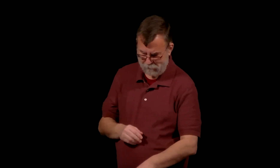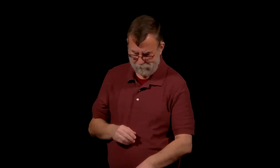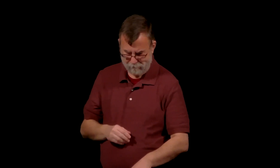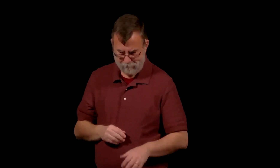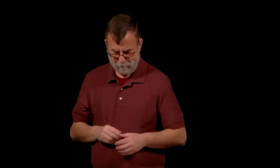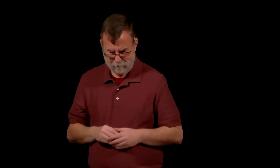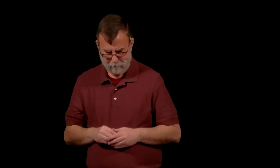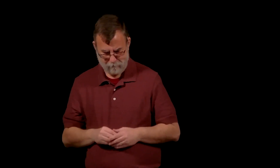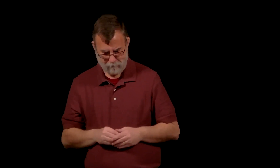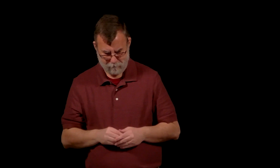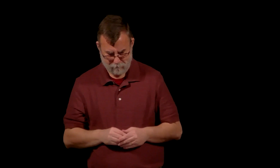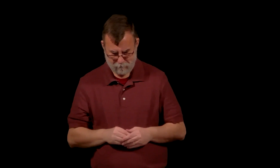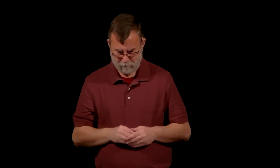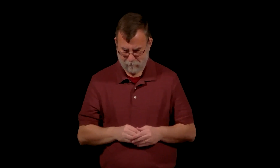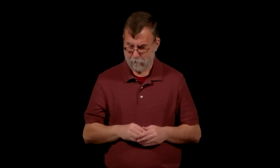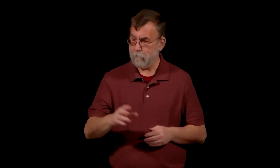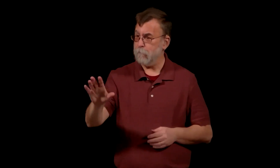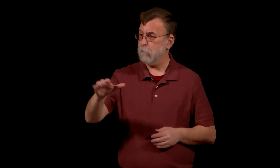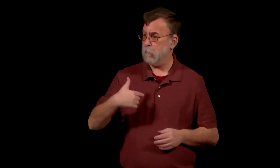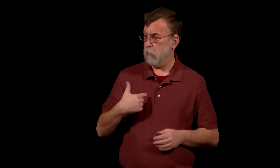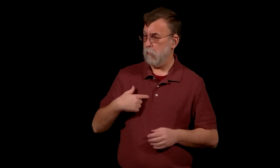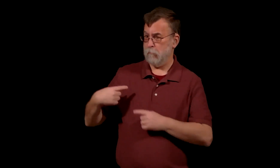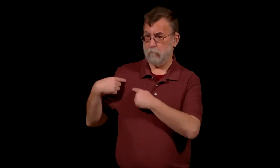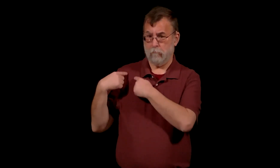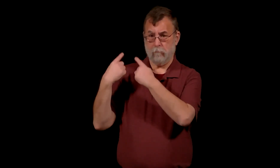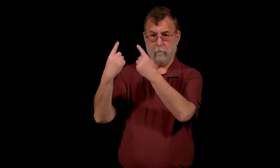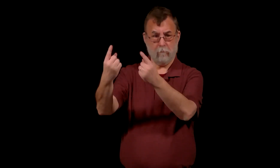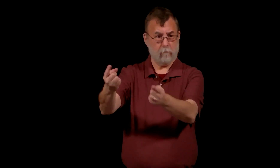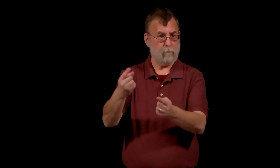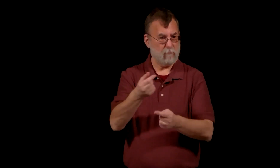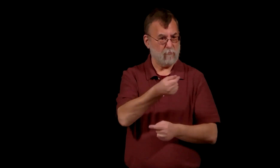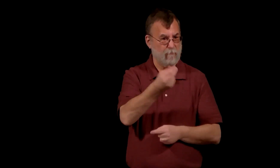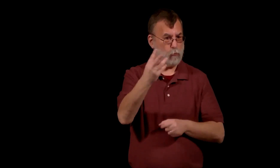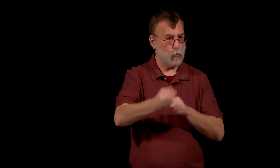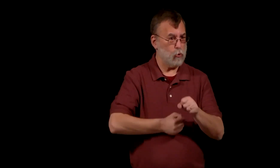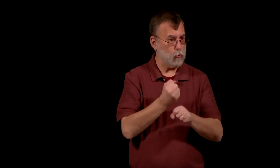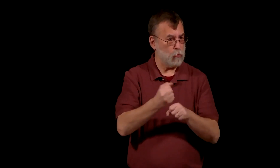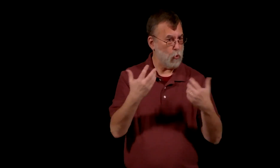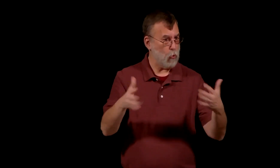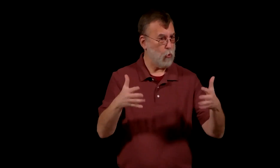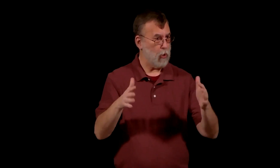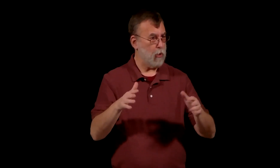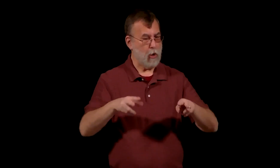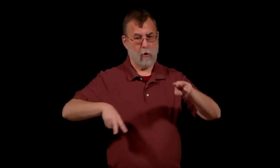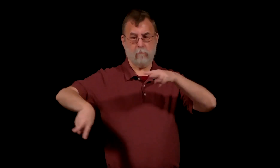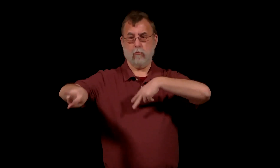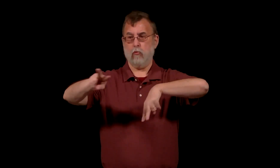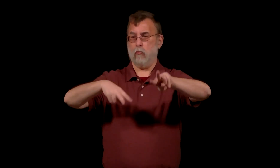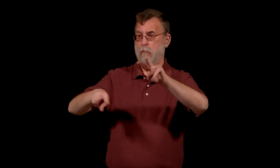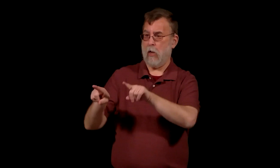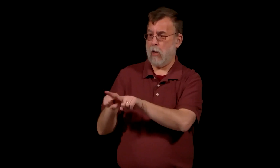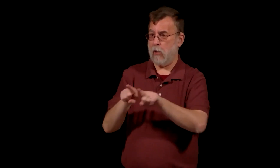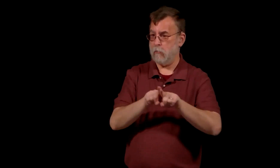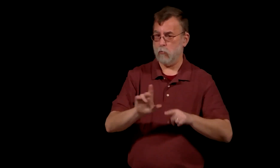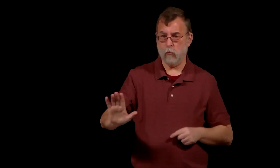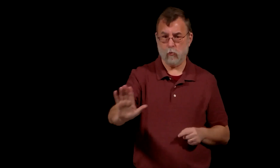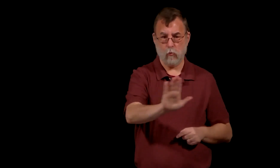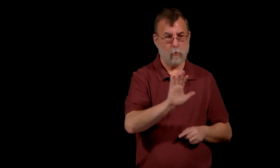And several years ago, I